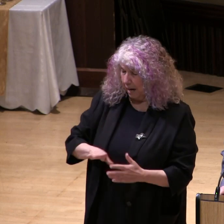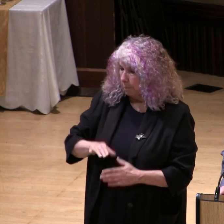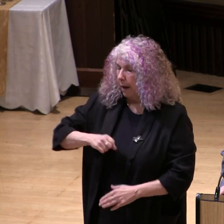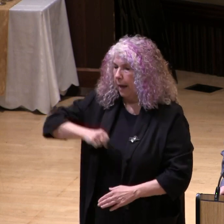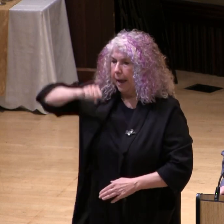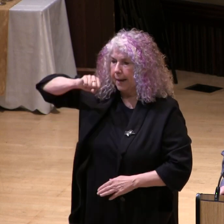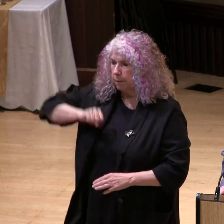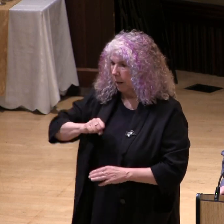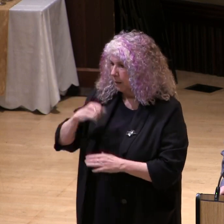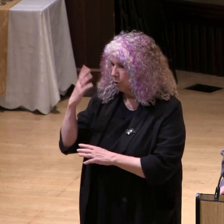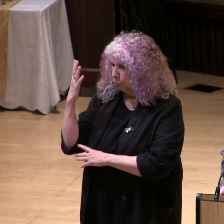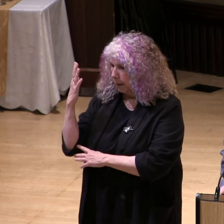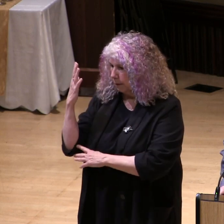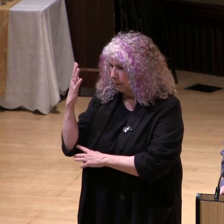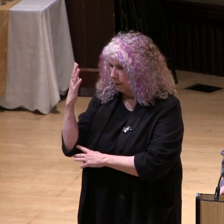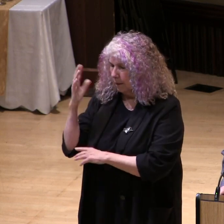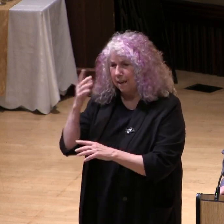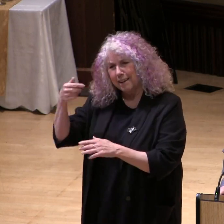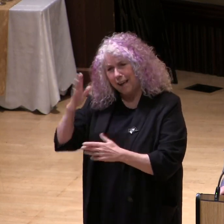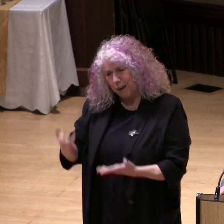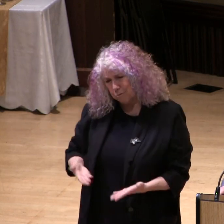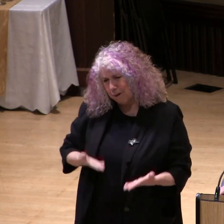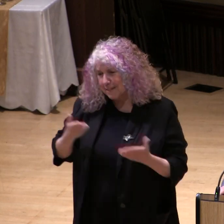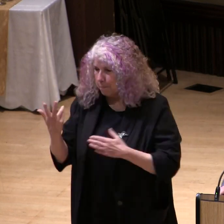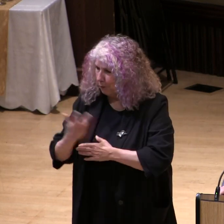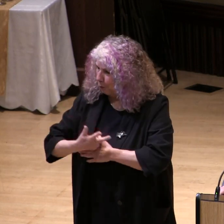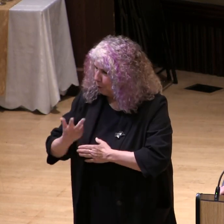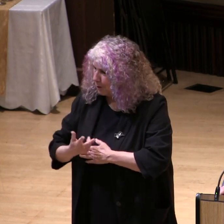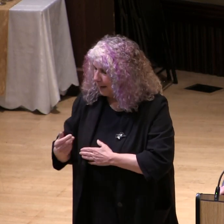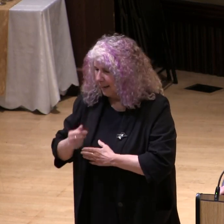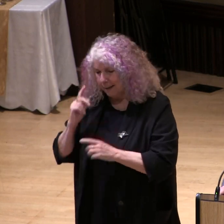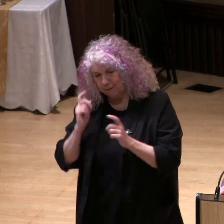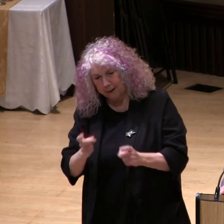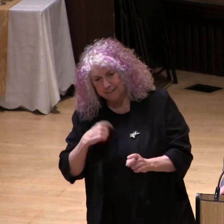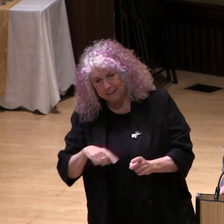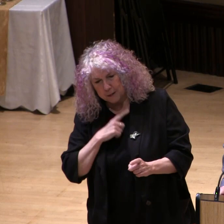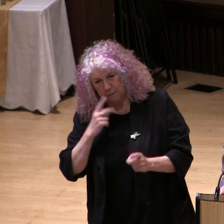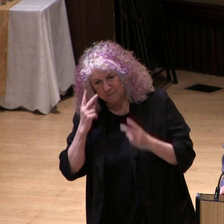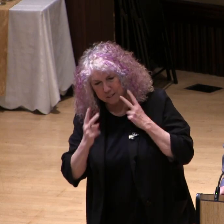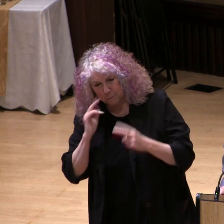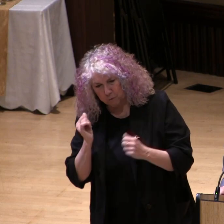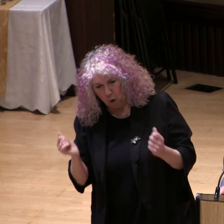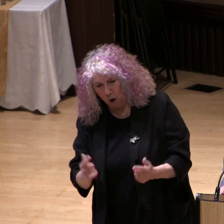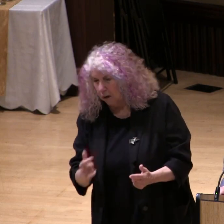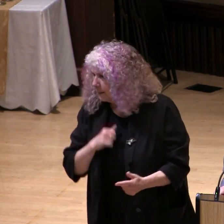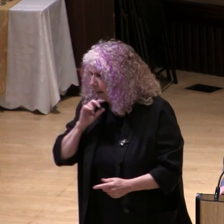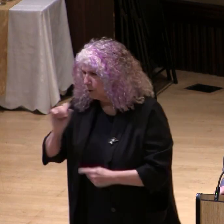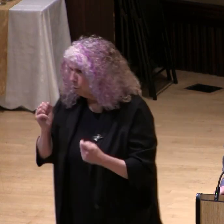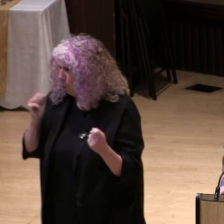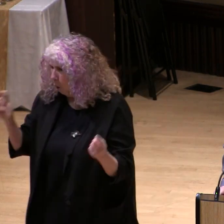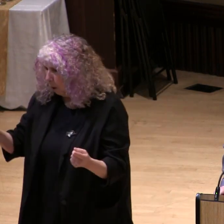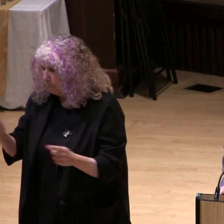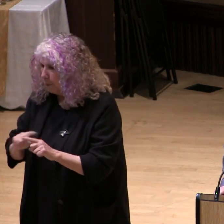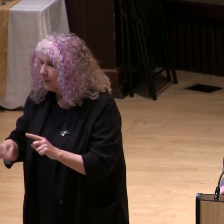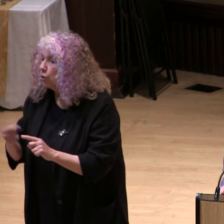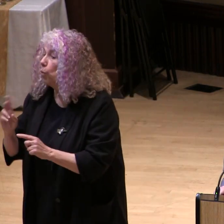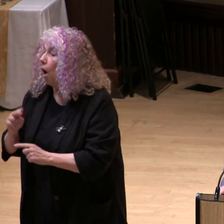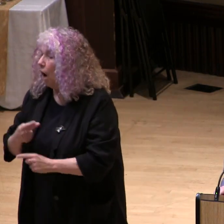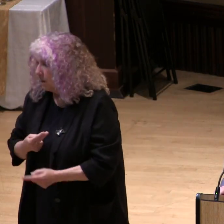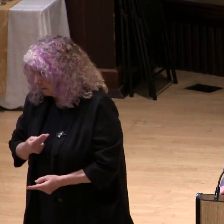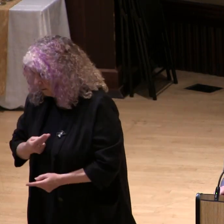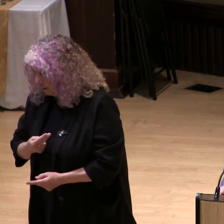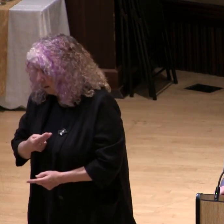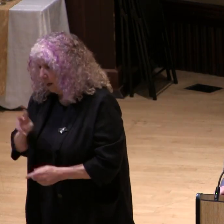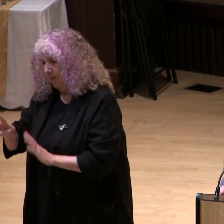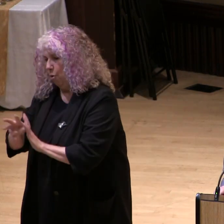hanging him on a tree. God raised him on the third day and granted that he be visible, not to all the people, but to us,